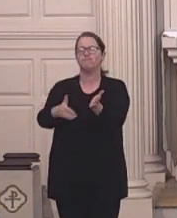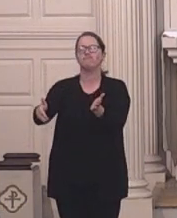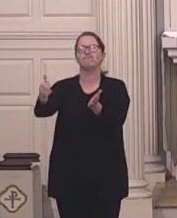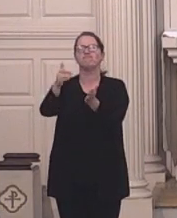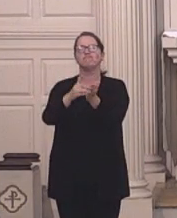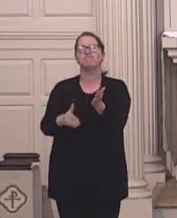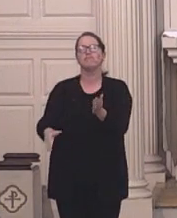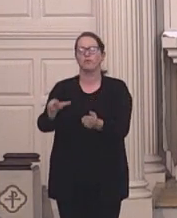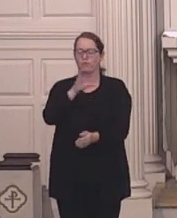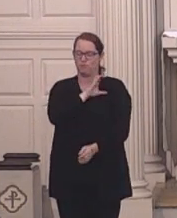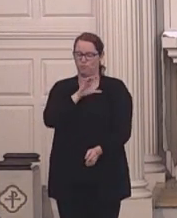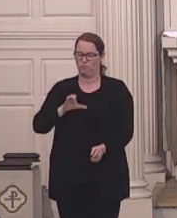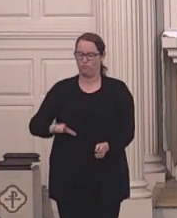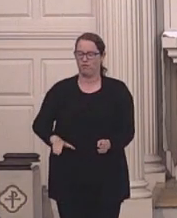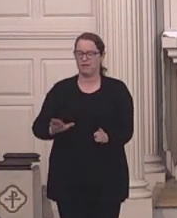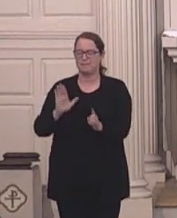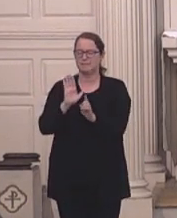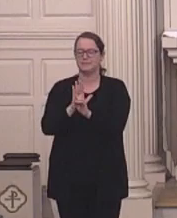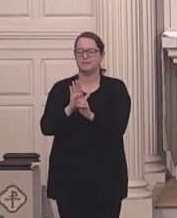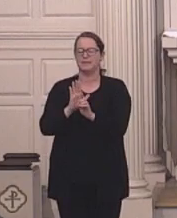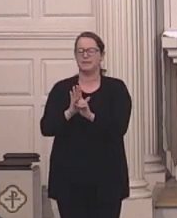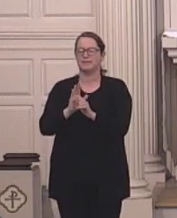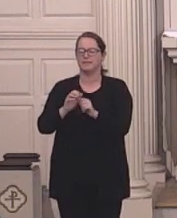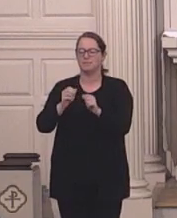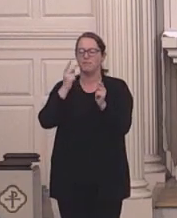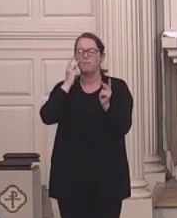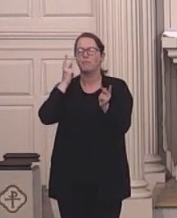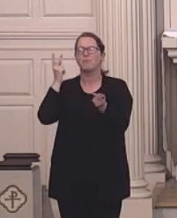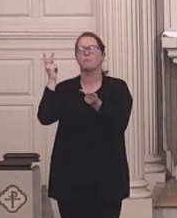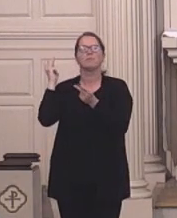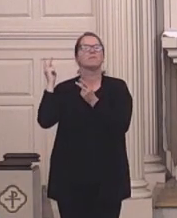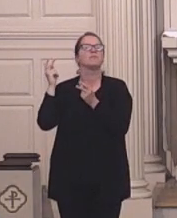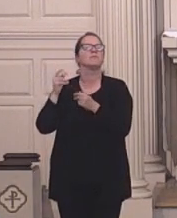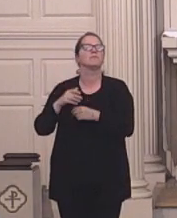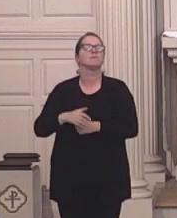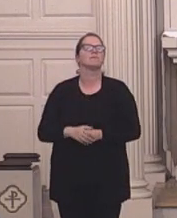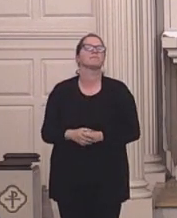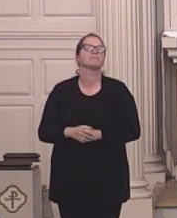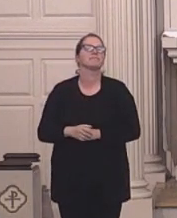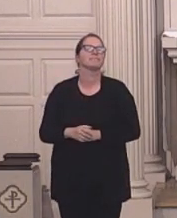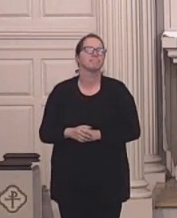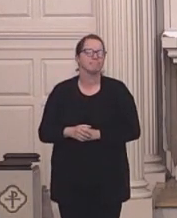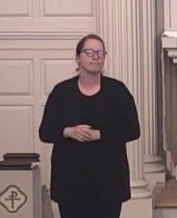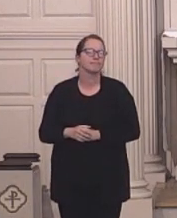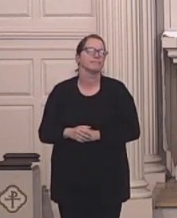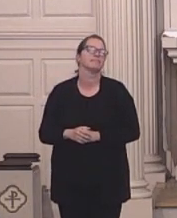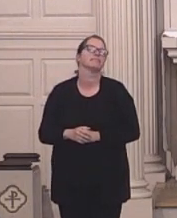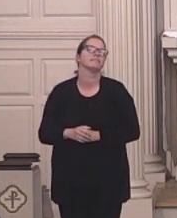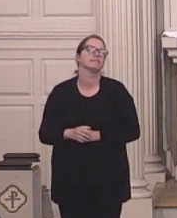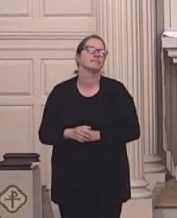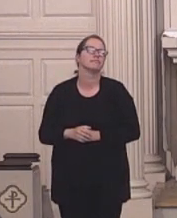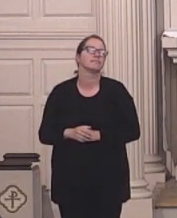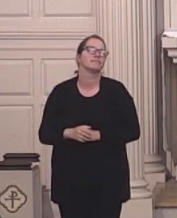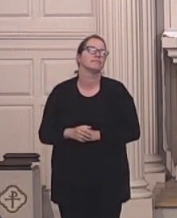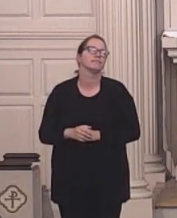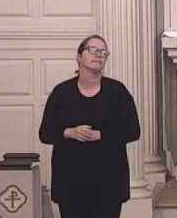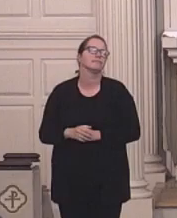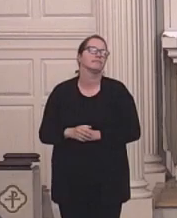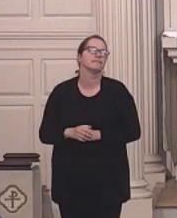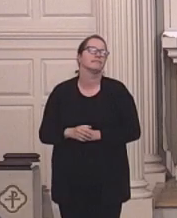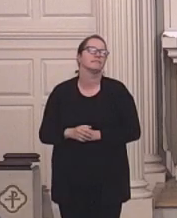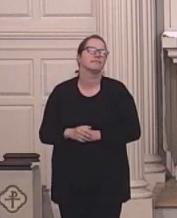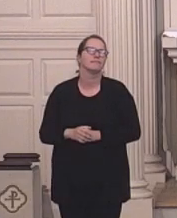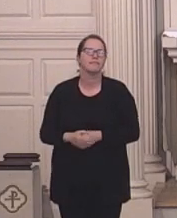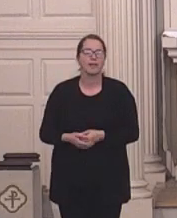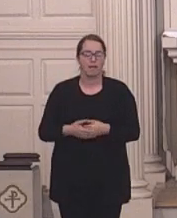to cease, and his rule or guidance taking, bread